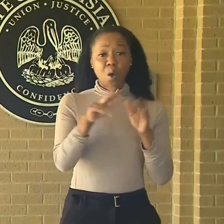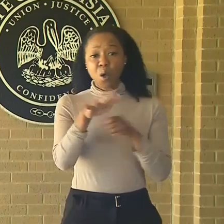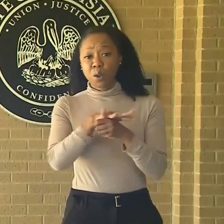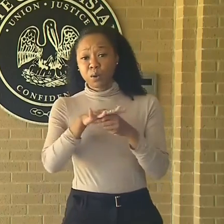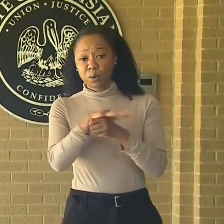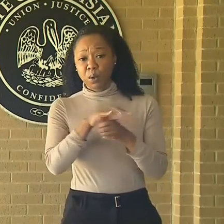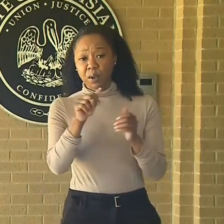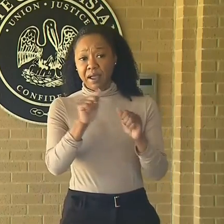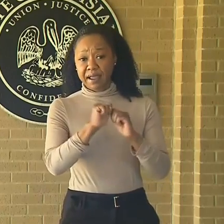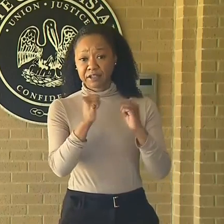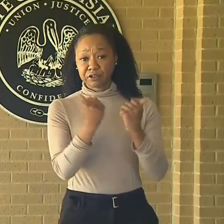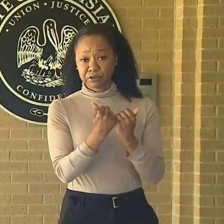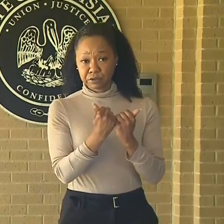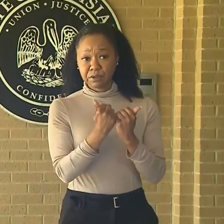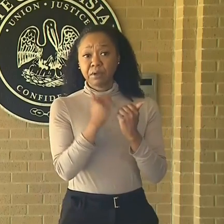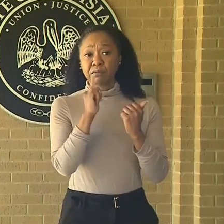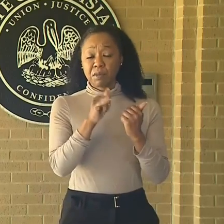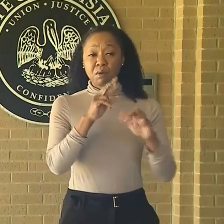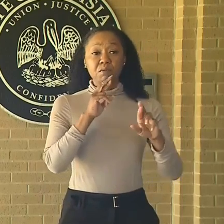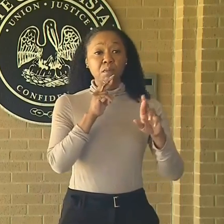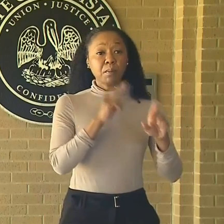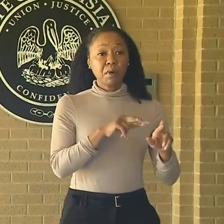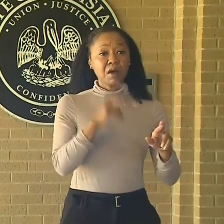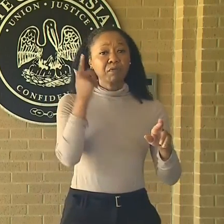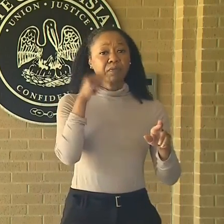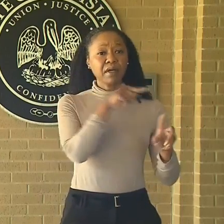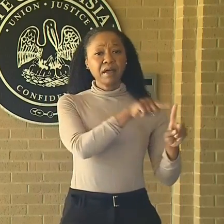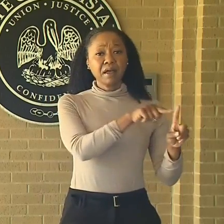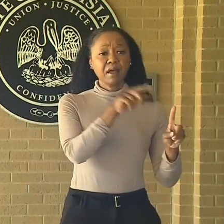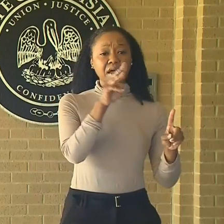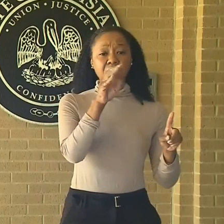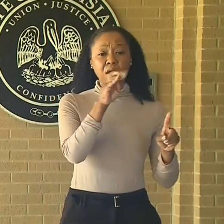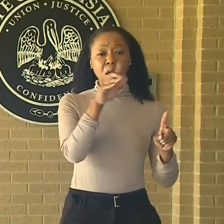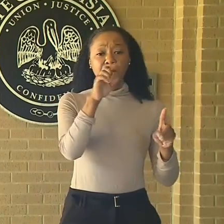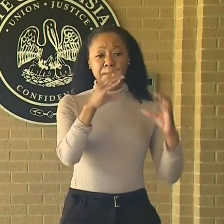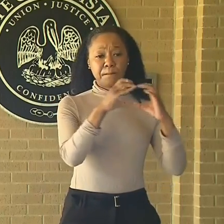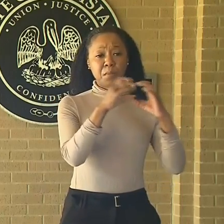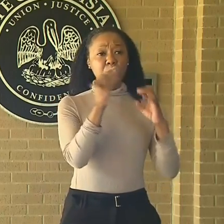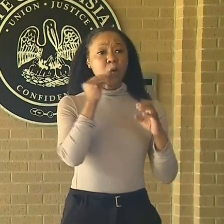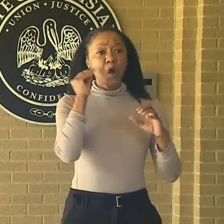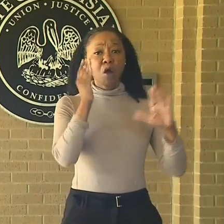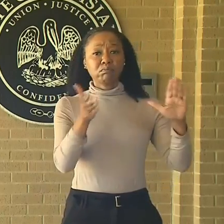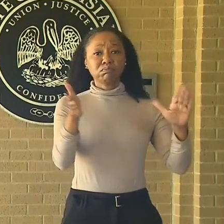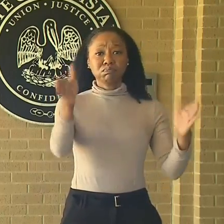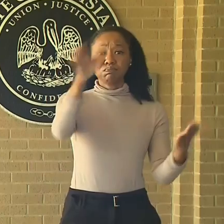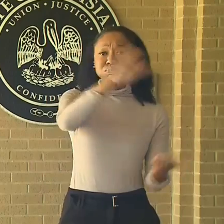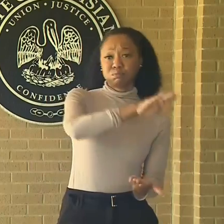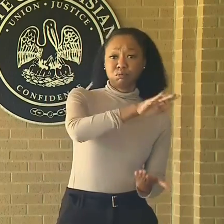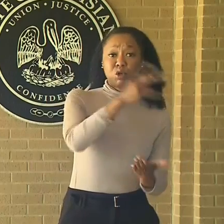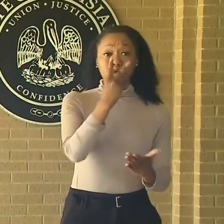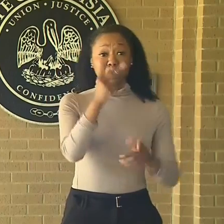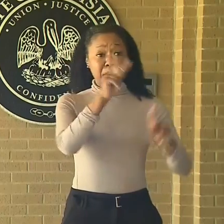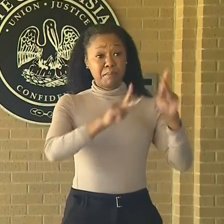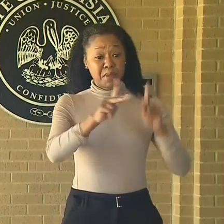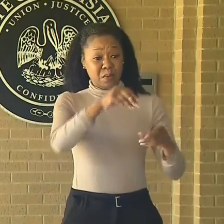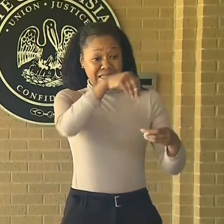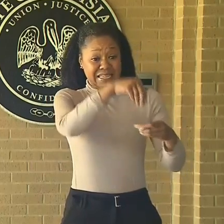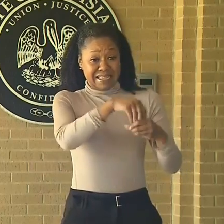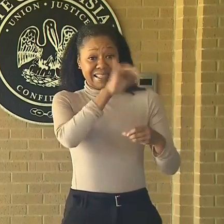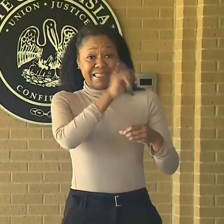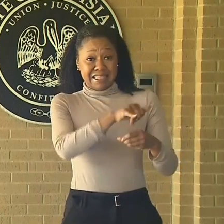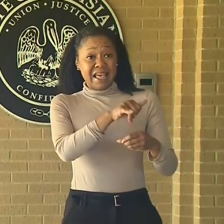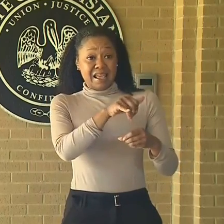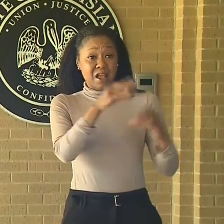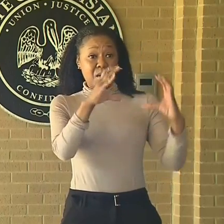agency, responded to a mobile home in La Rose that had been overturned. 2 individuals were in that mobile